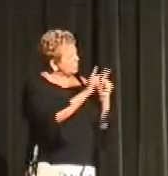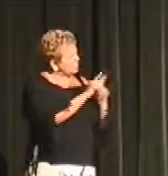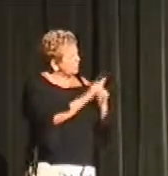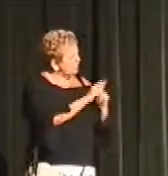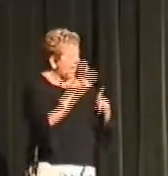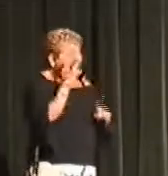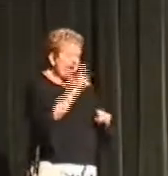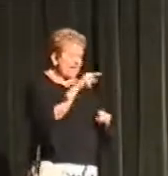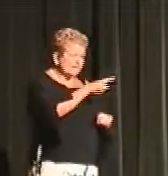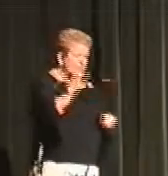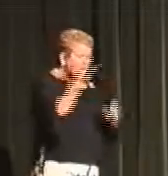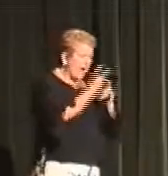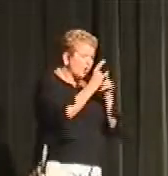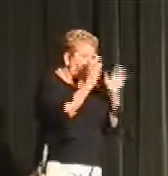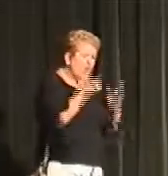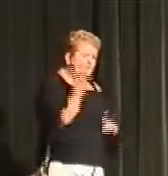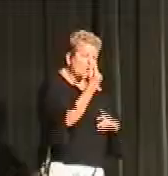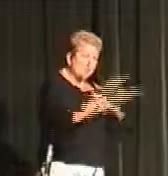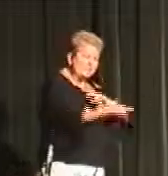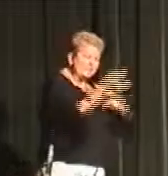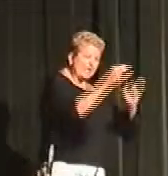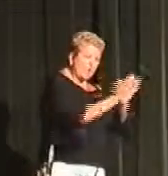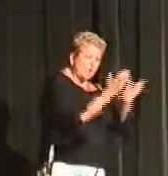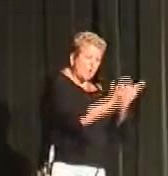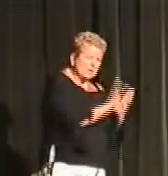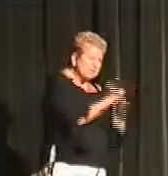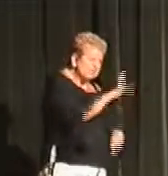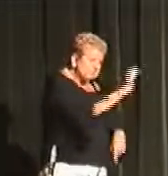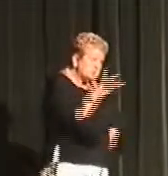So it was another one of those times where I realized I wasn't unique,